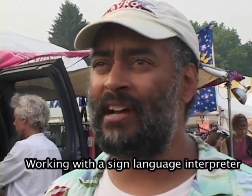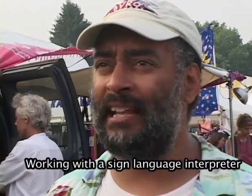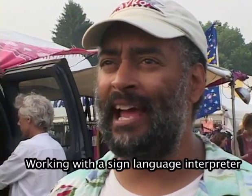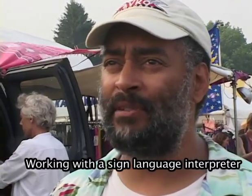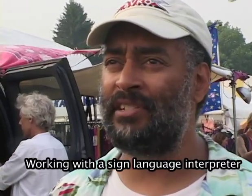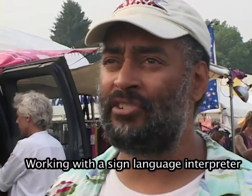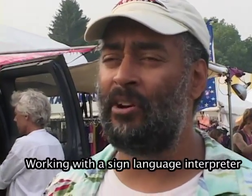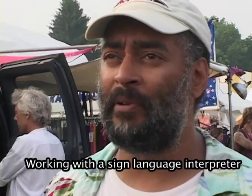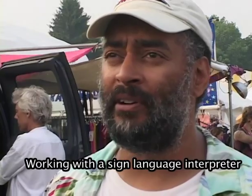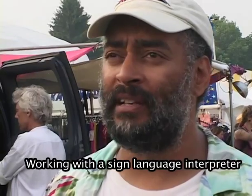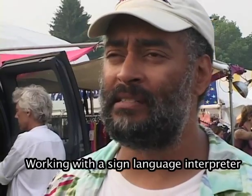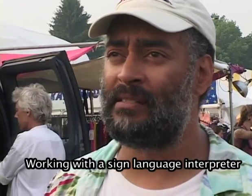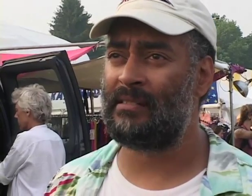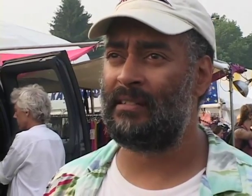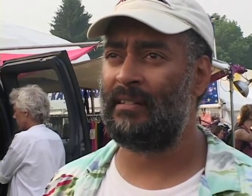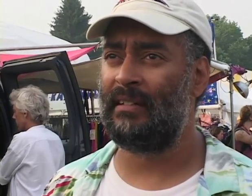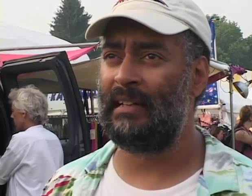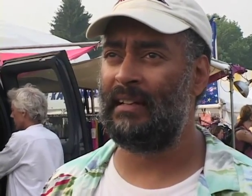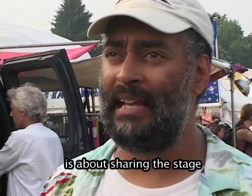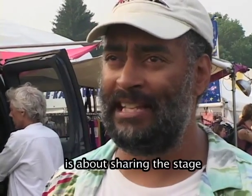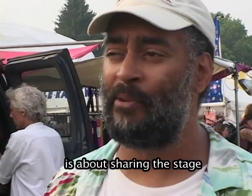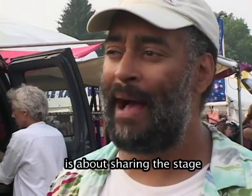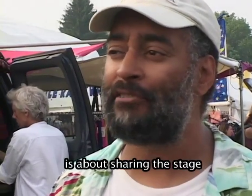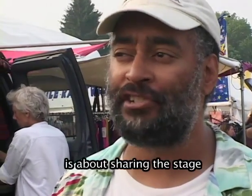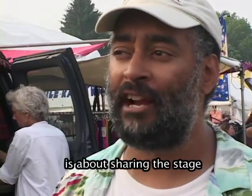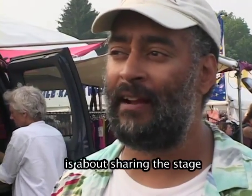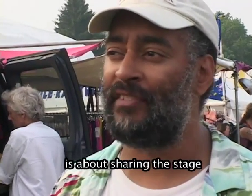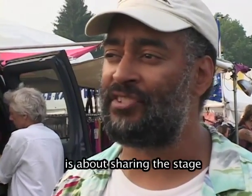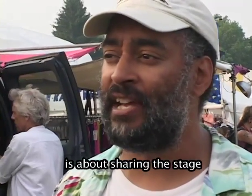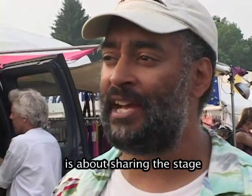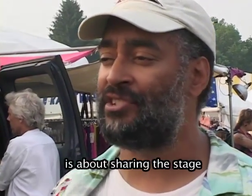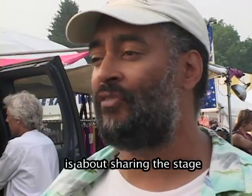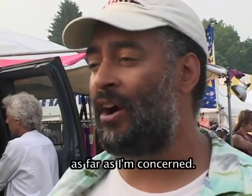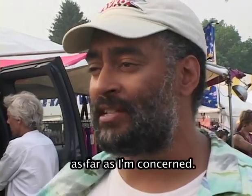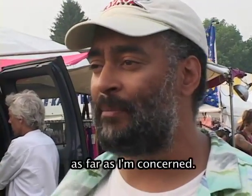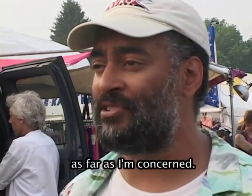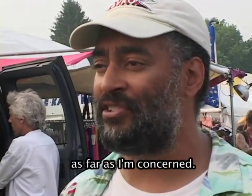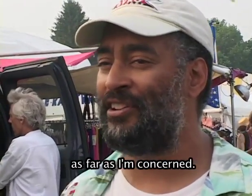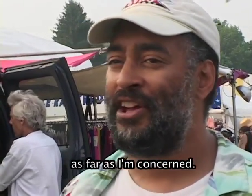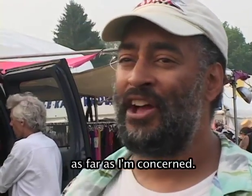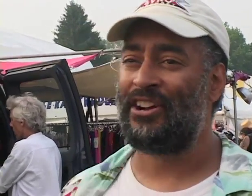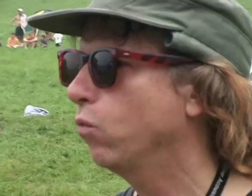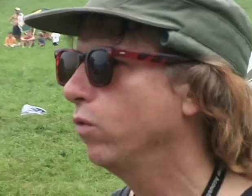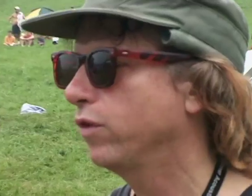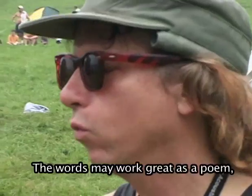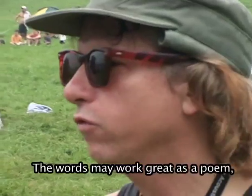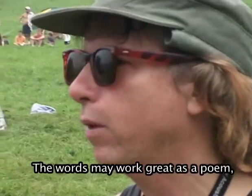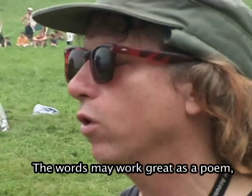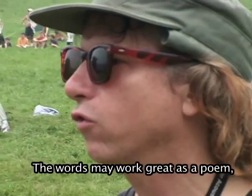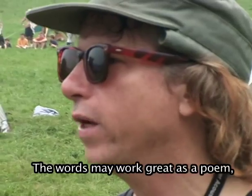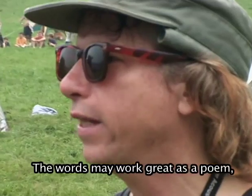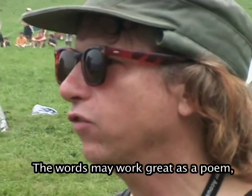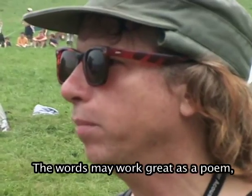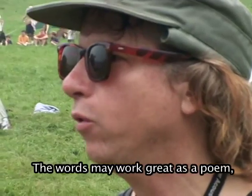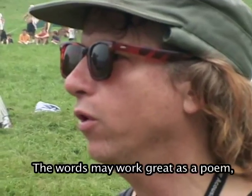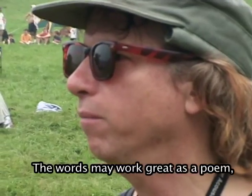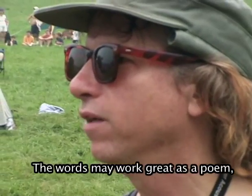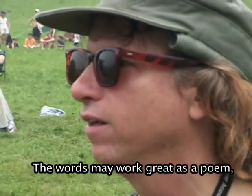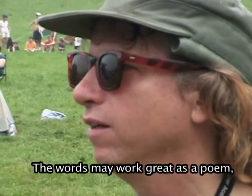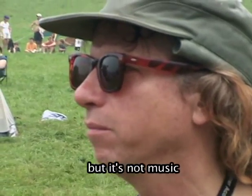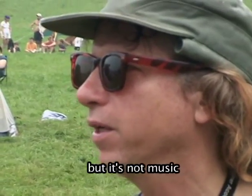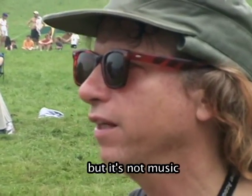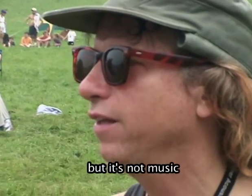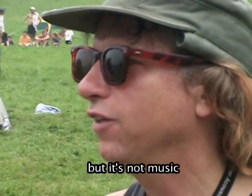Working with a sign language interpreter is about sharing the stage, as far as I'm concerned. The words may work great as a